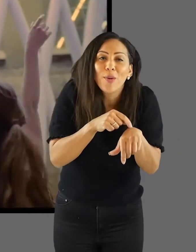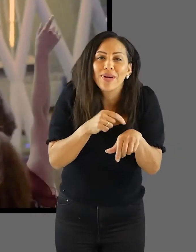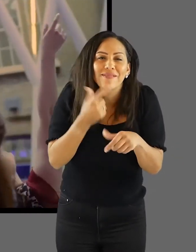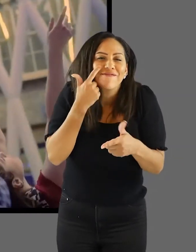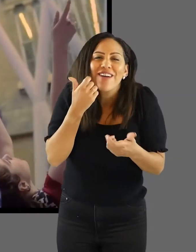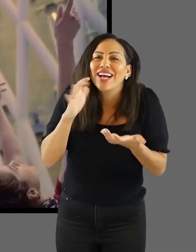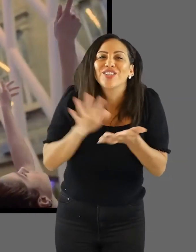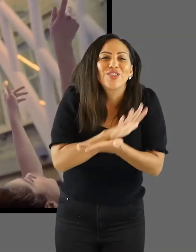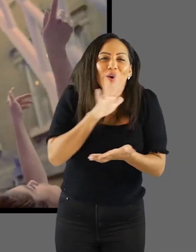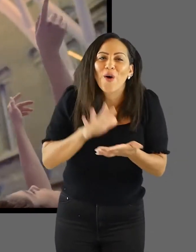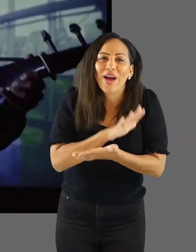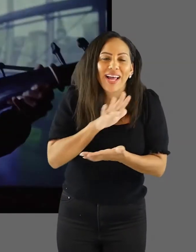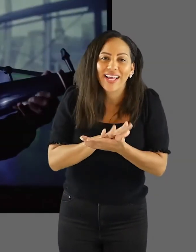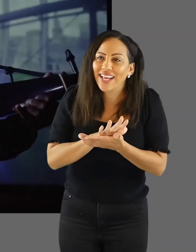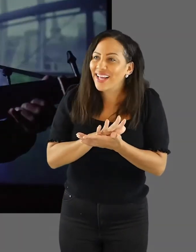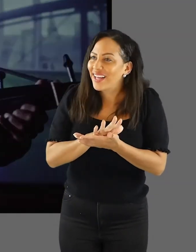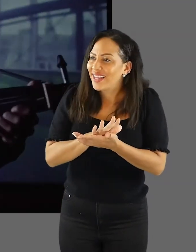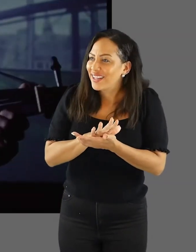life I will